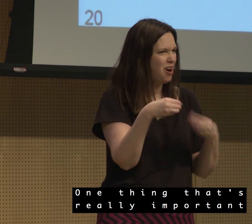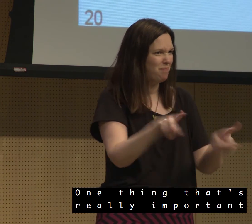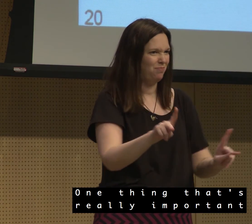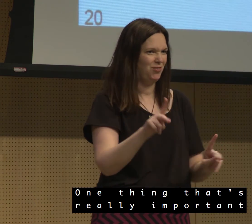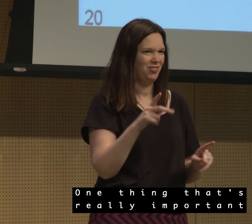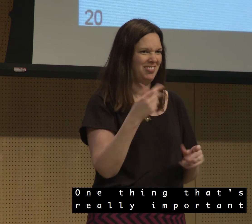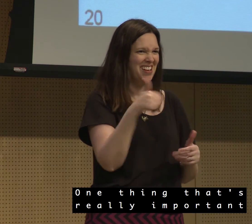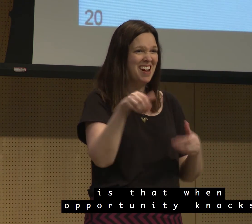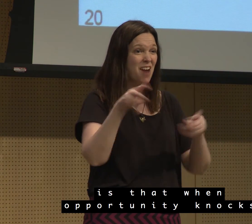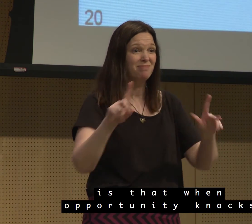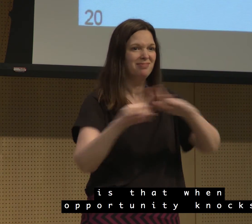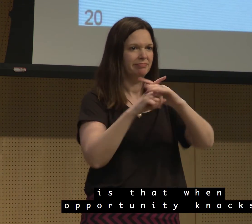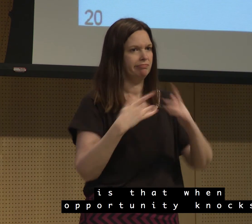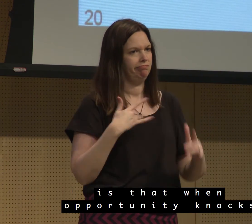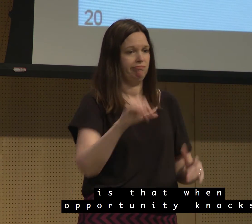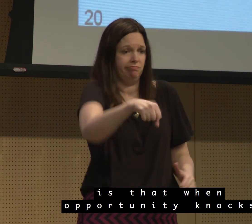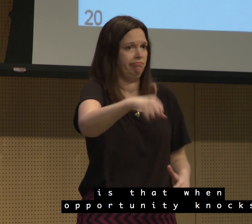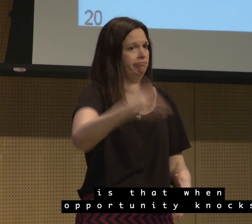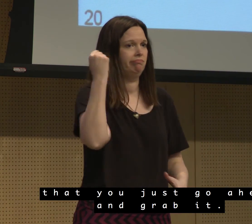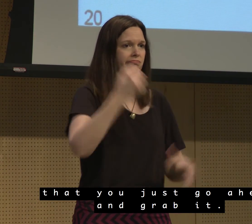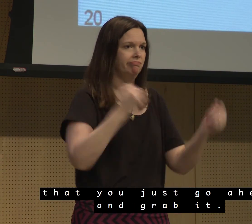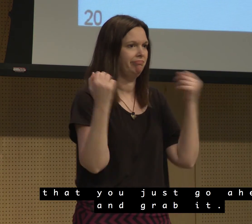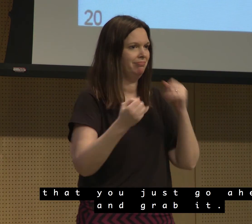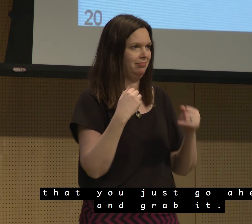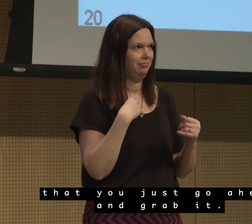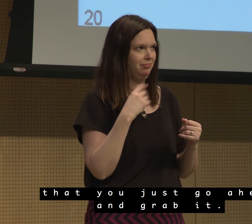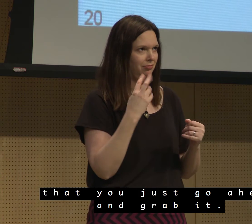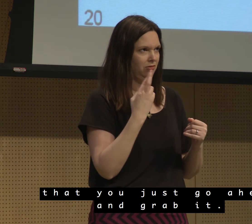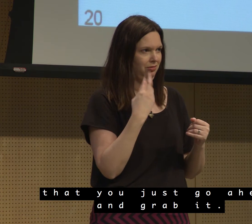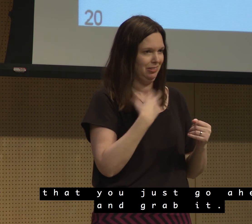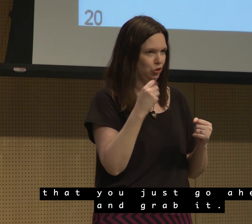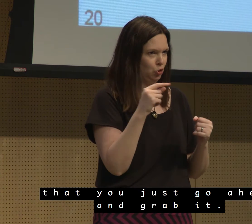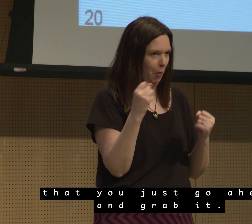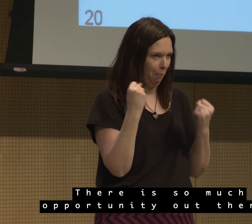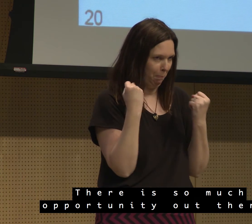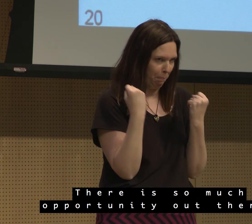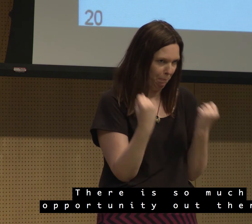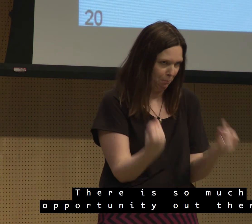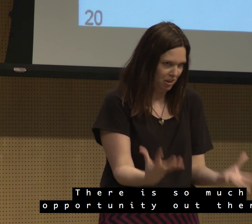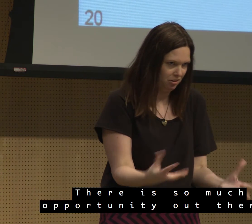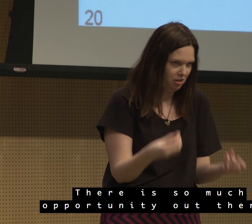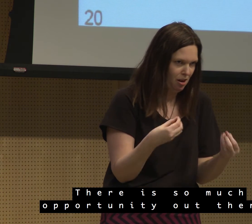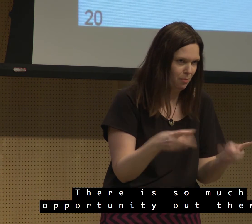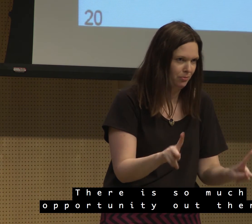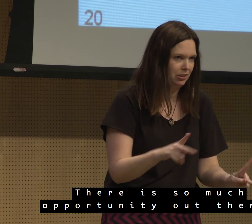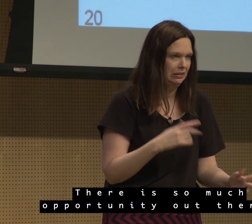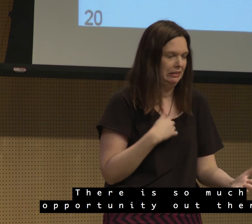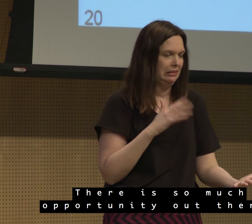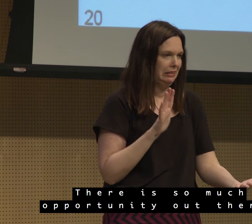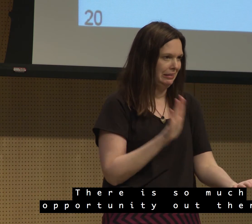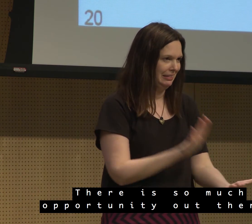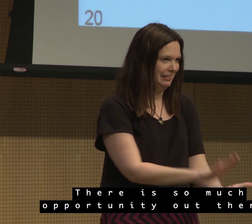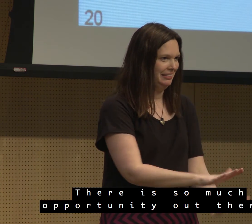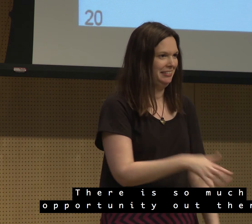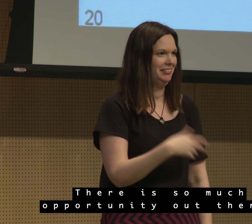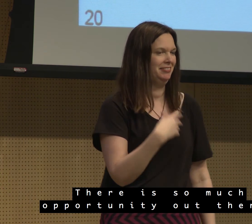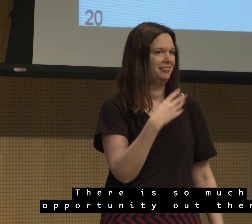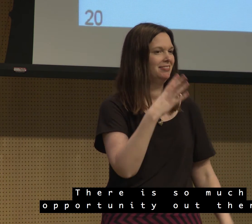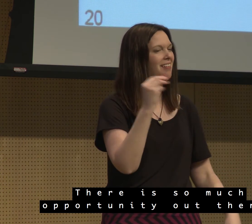One thing that's really important is that when opportunity knocks, that you just go ahead and grab it. There is so much opportunity out there.